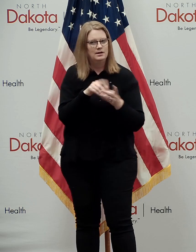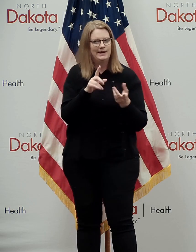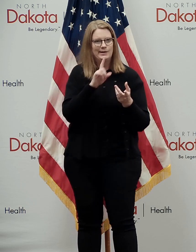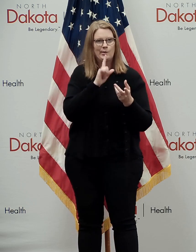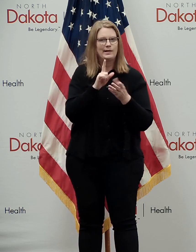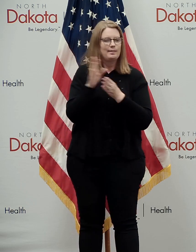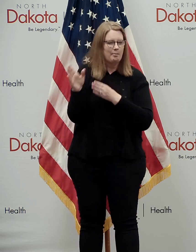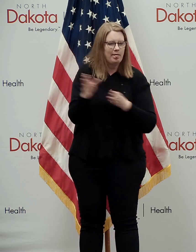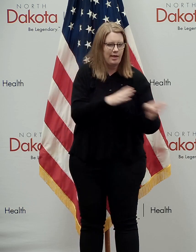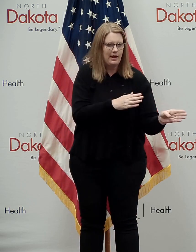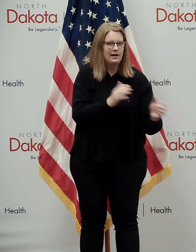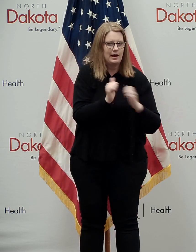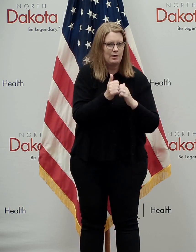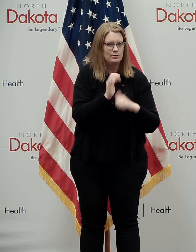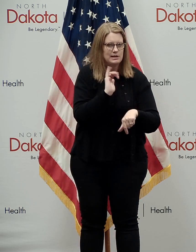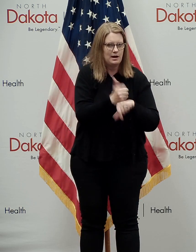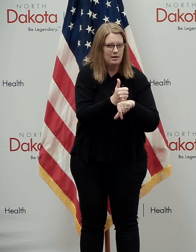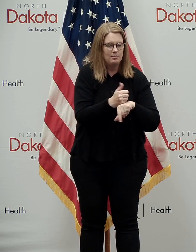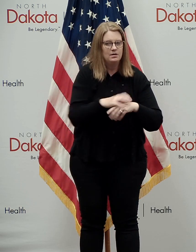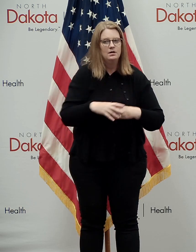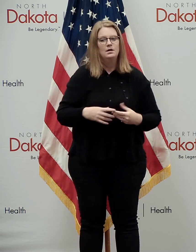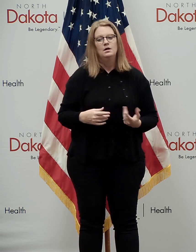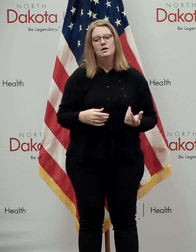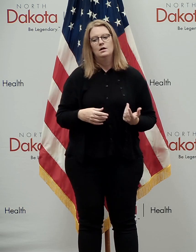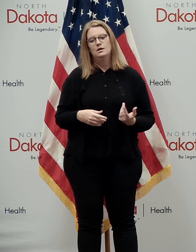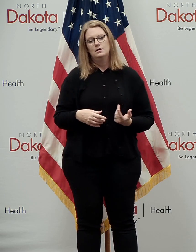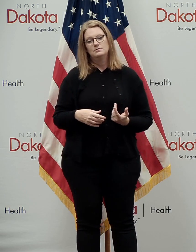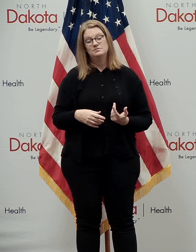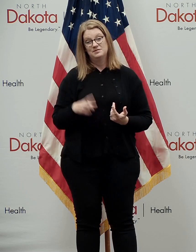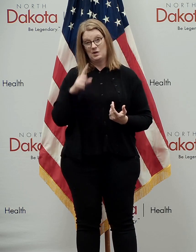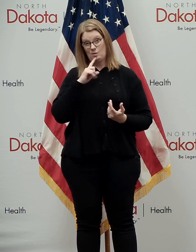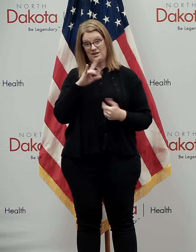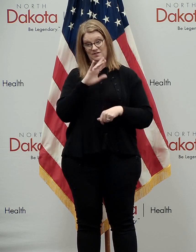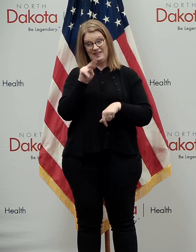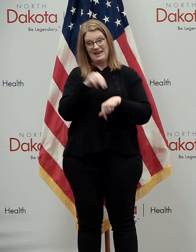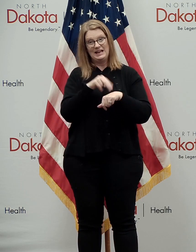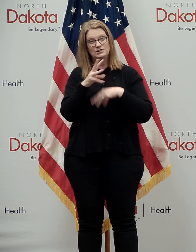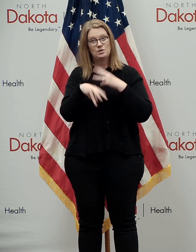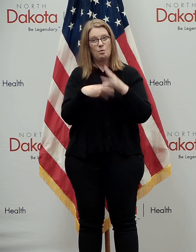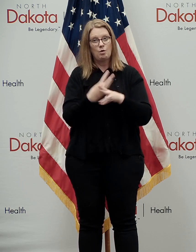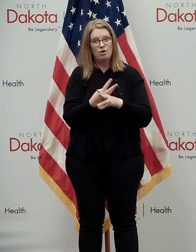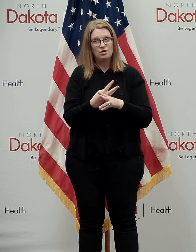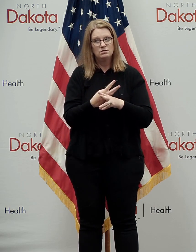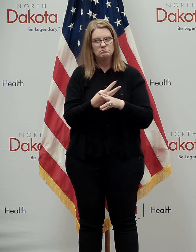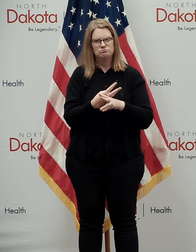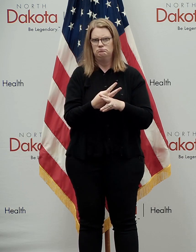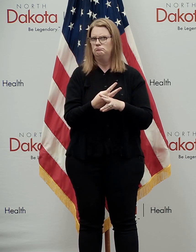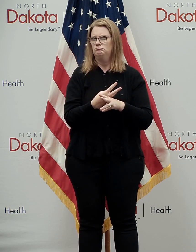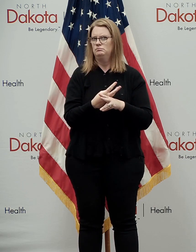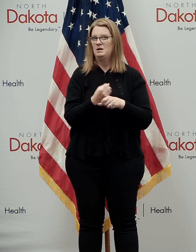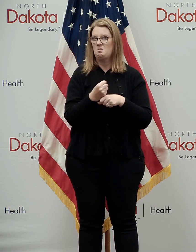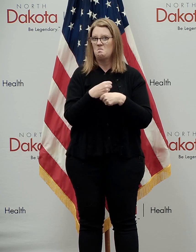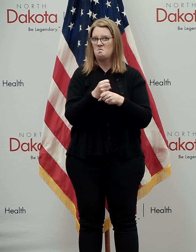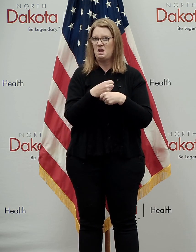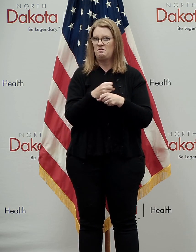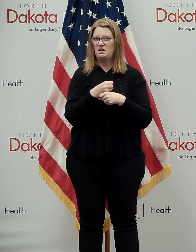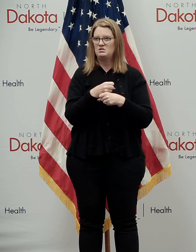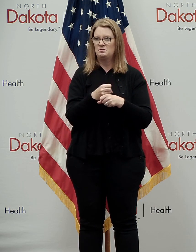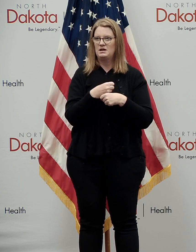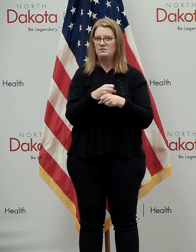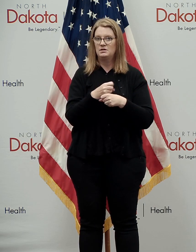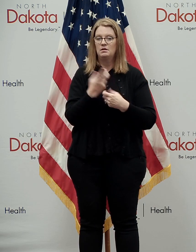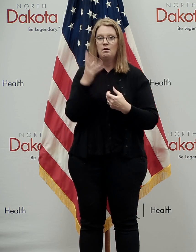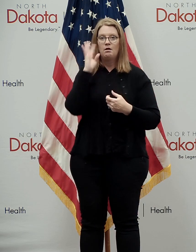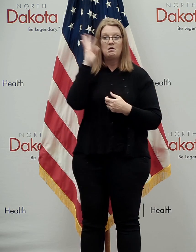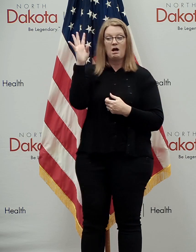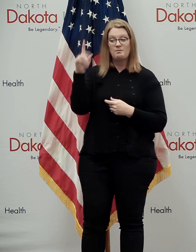aspects of how you do that. The other challenge, of course, for the nation and the world is how do you manufacture that many doses? Because once you come up with